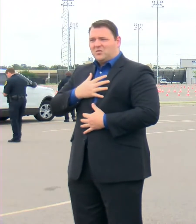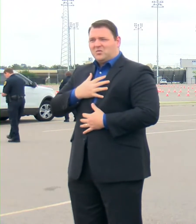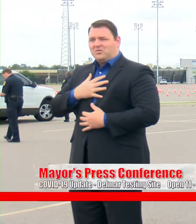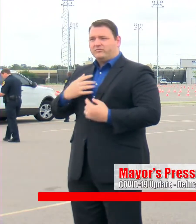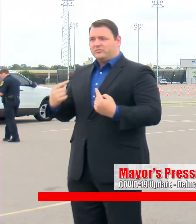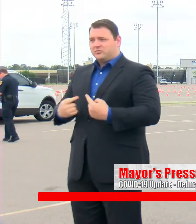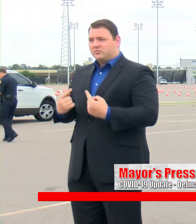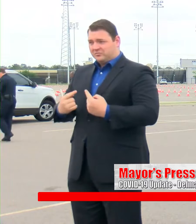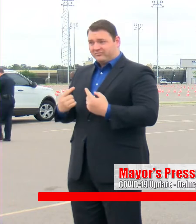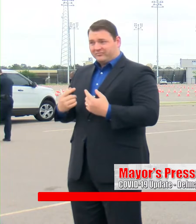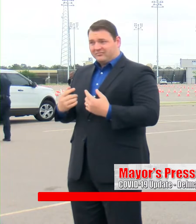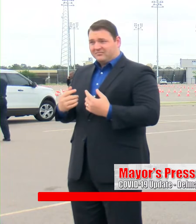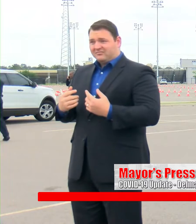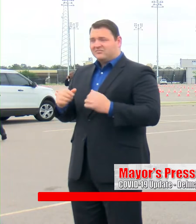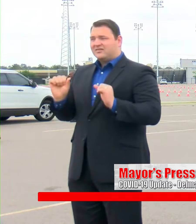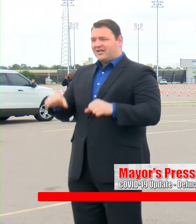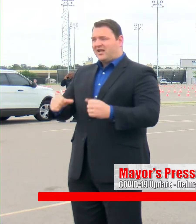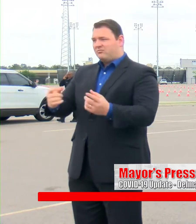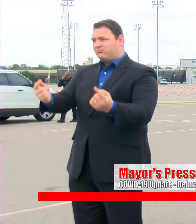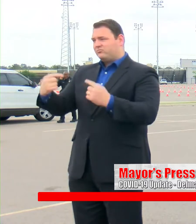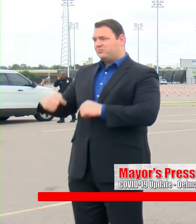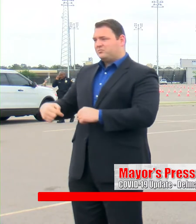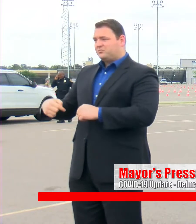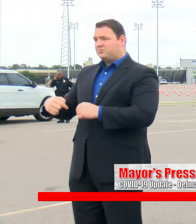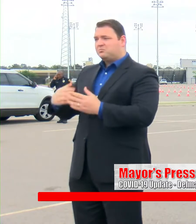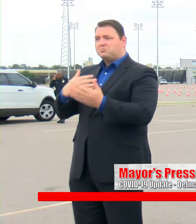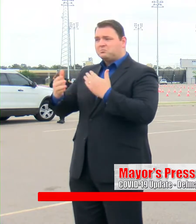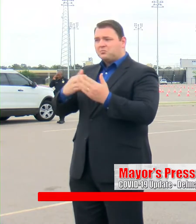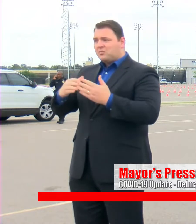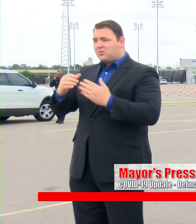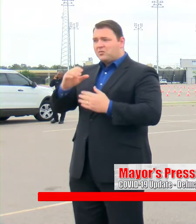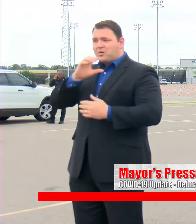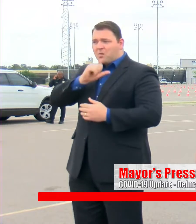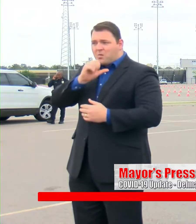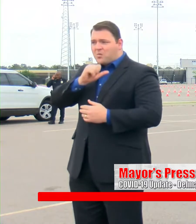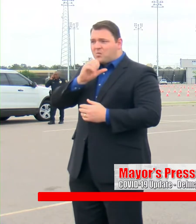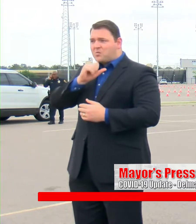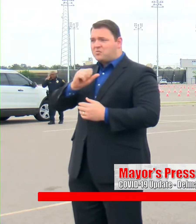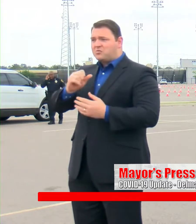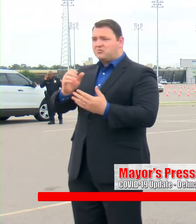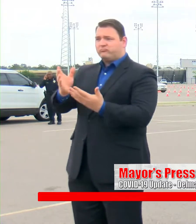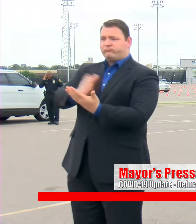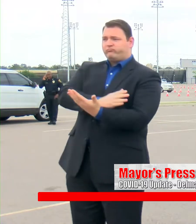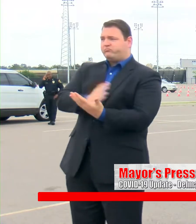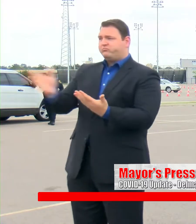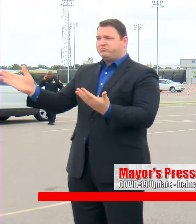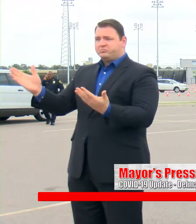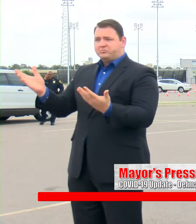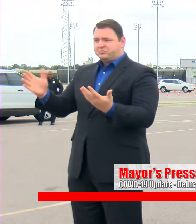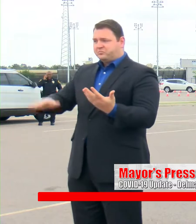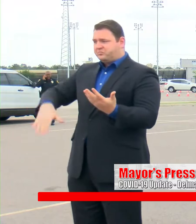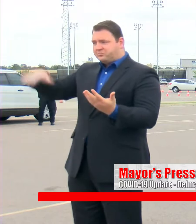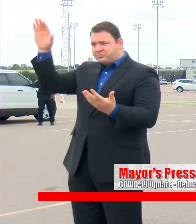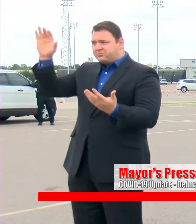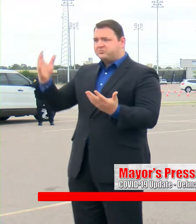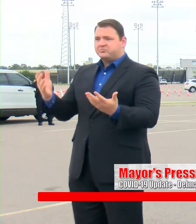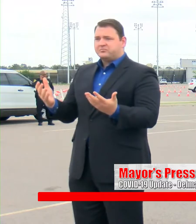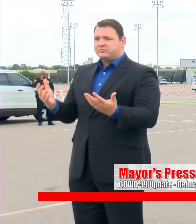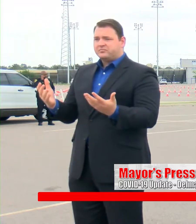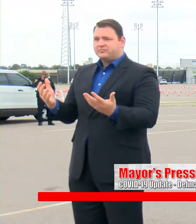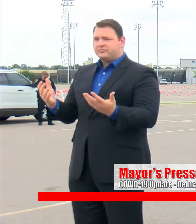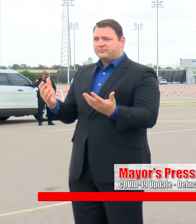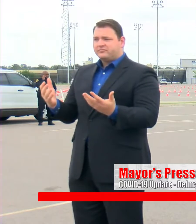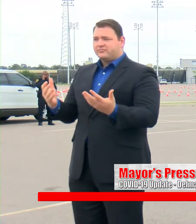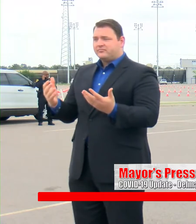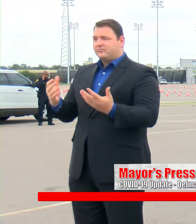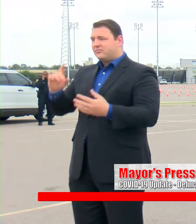age requirement. You don't have to be a first responder or a healthcare professional, although they are always eligible to go to